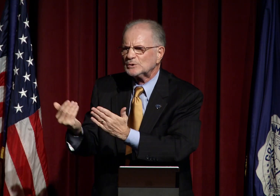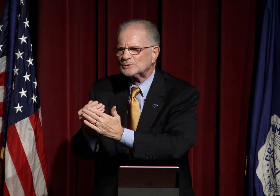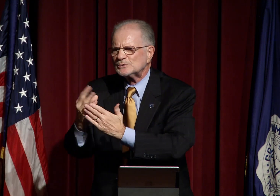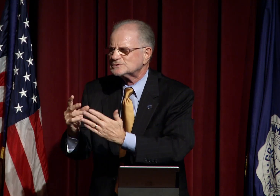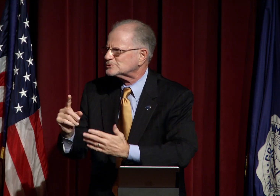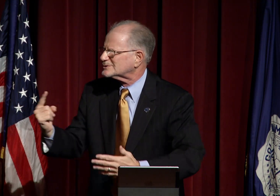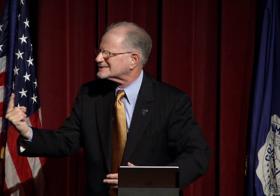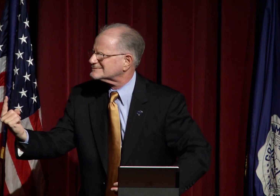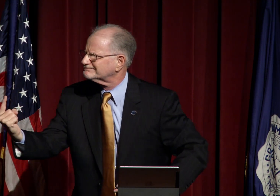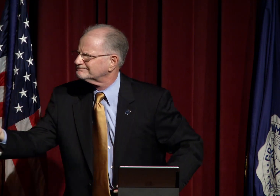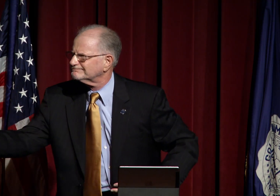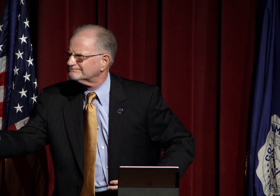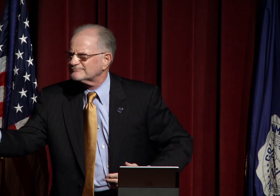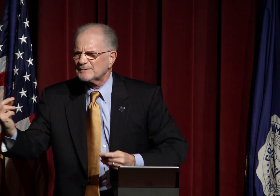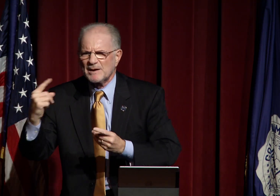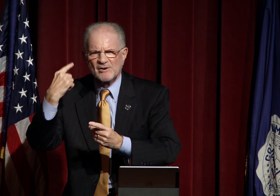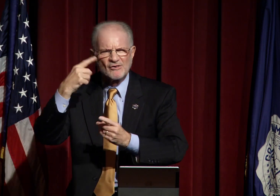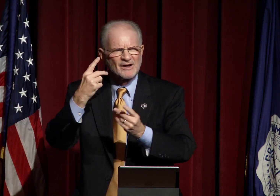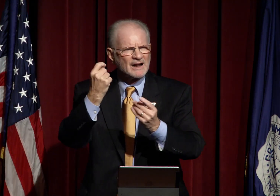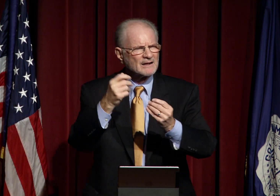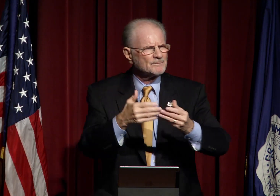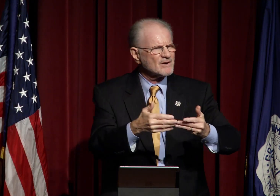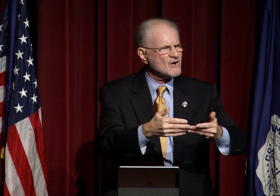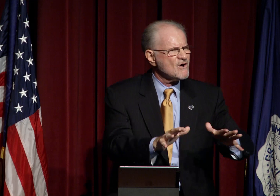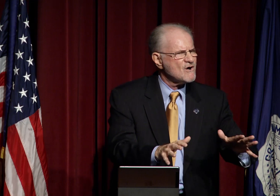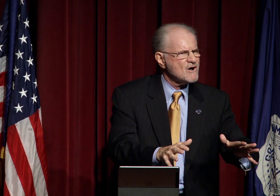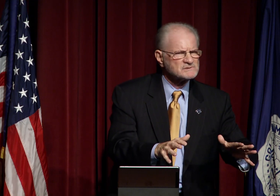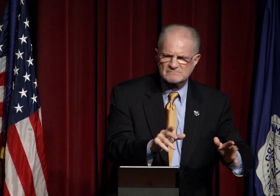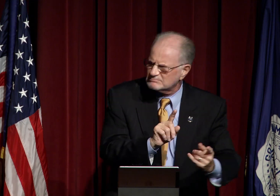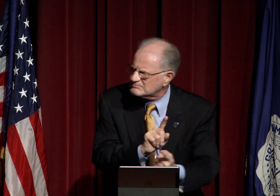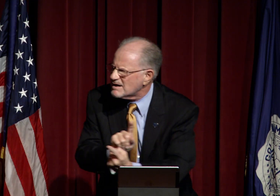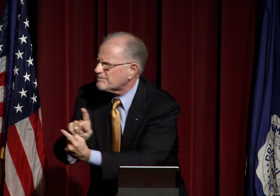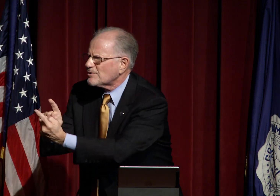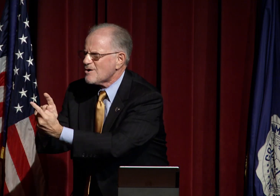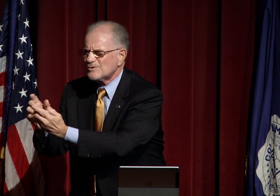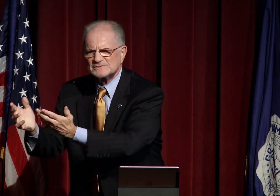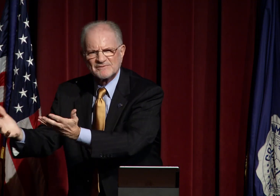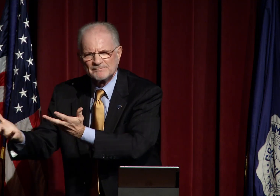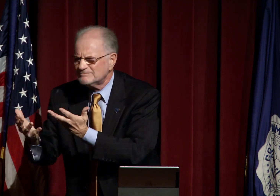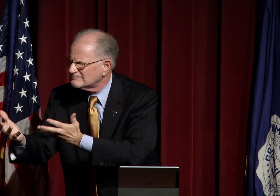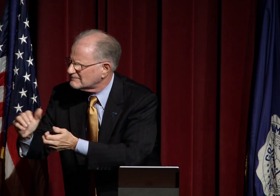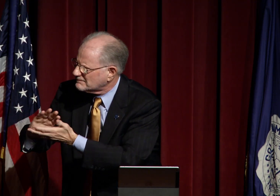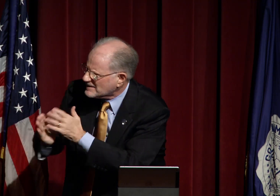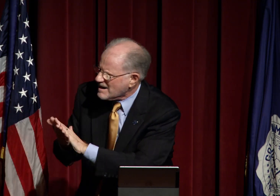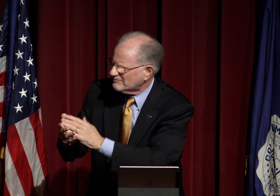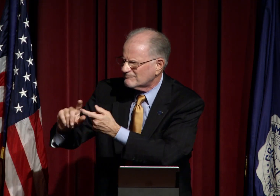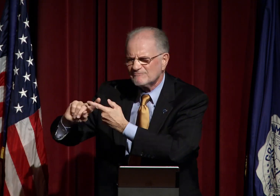you're an upperclassman and you see a student wandering, perhaps lost, approach that student.